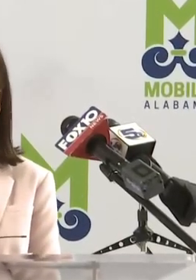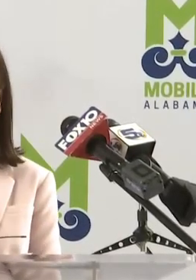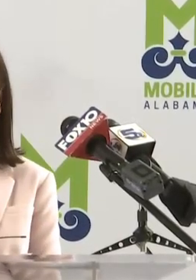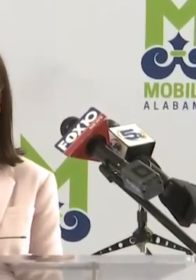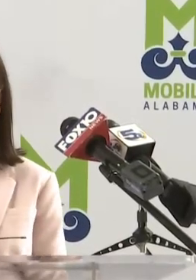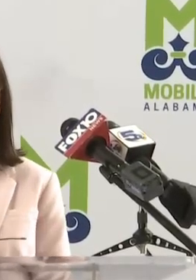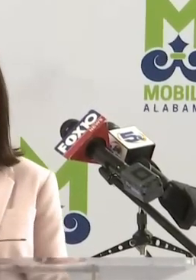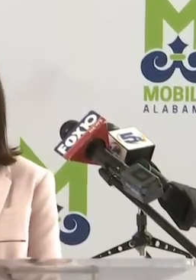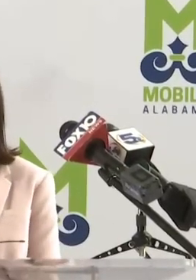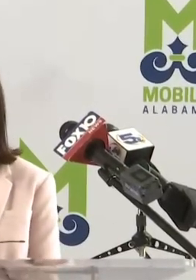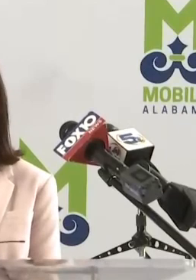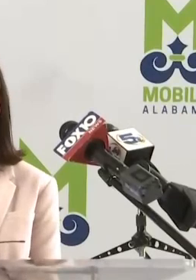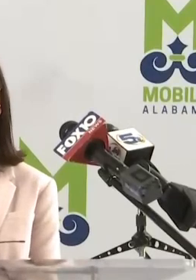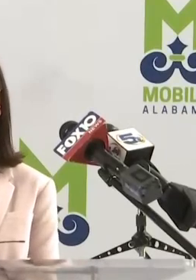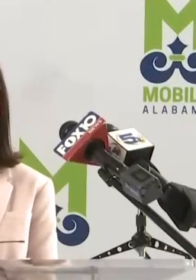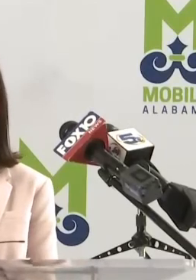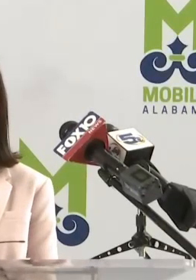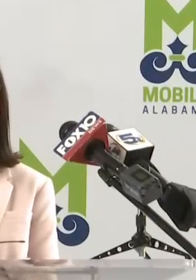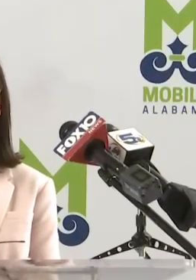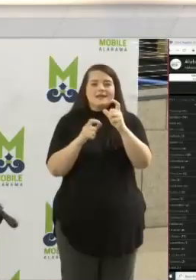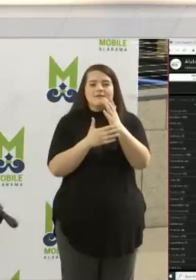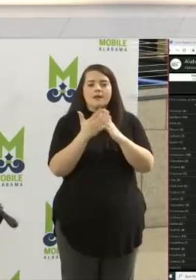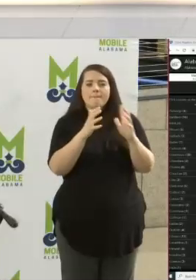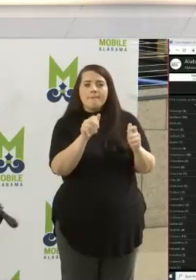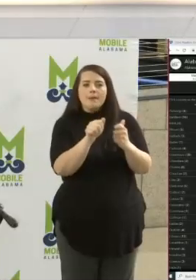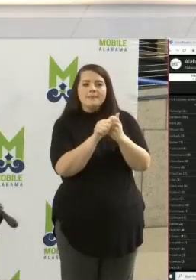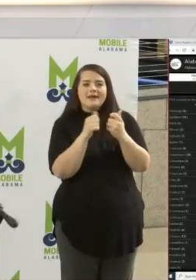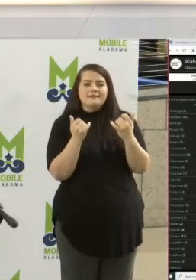spread of this virus and just give some updates.